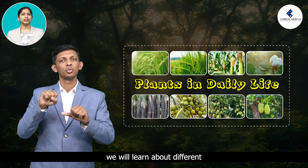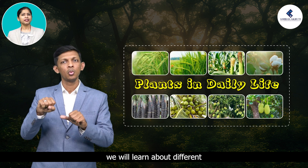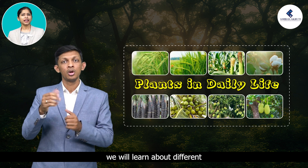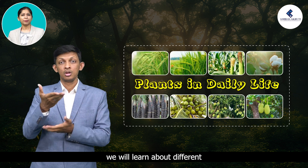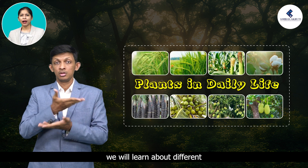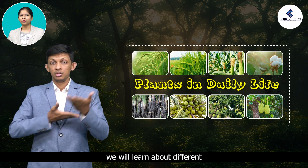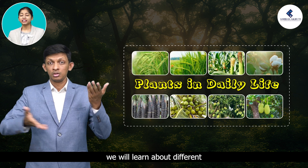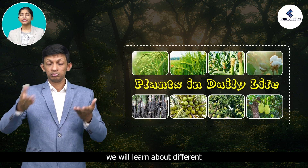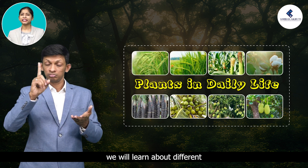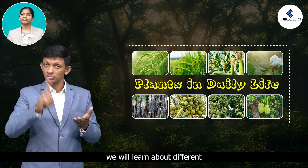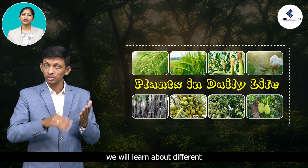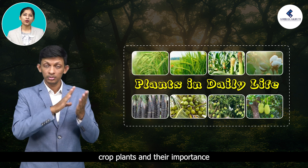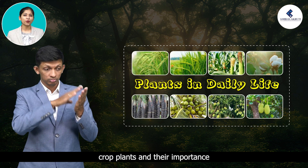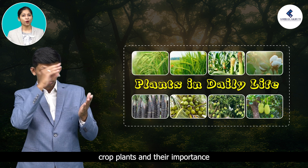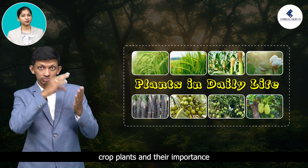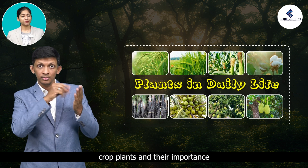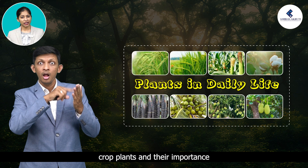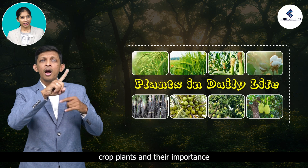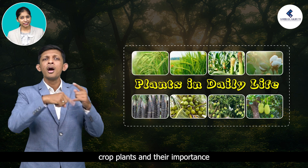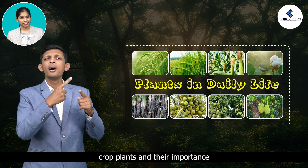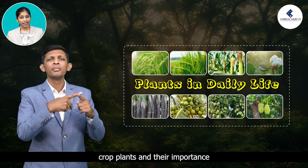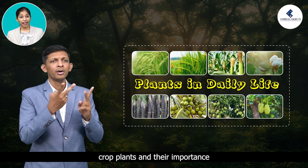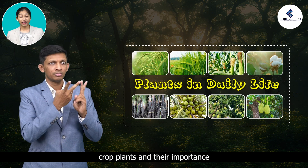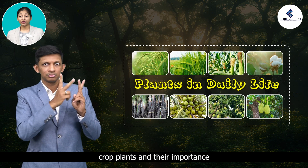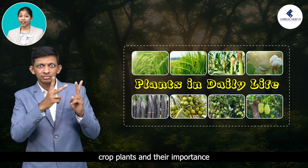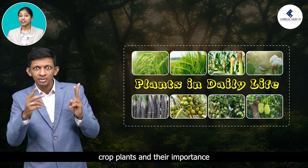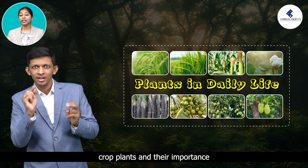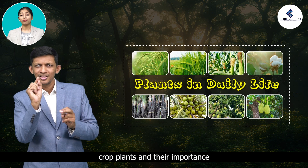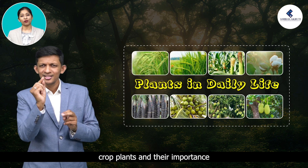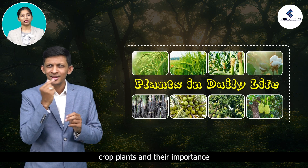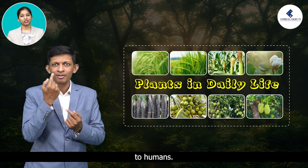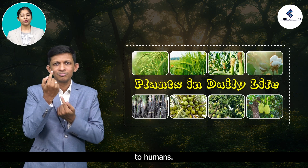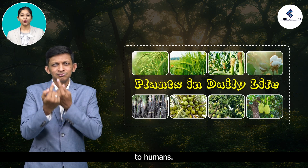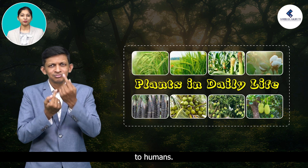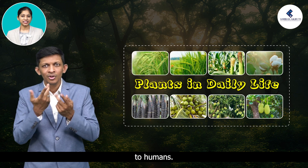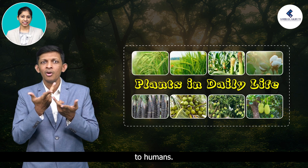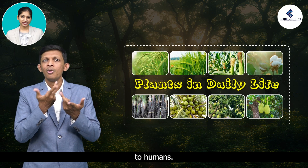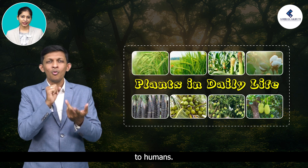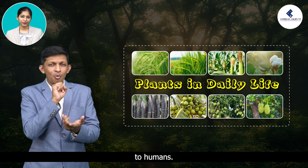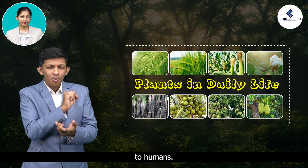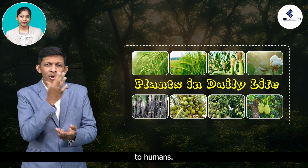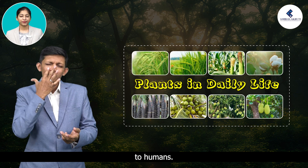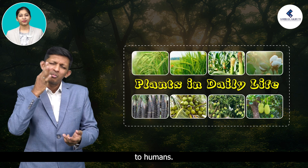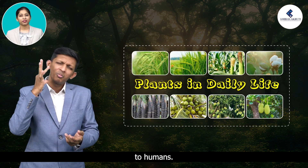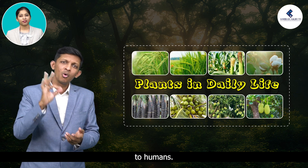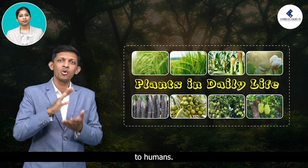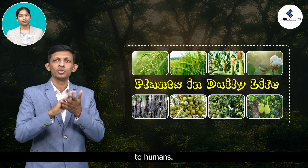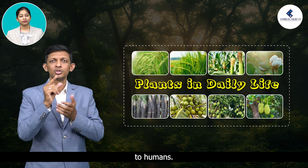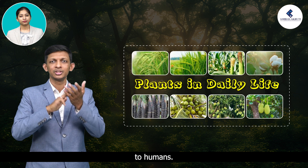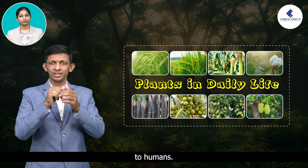we will learn about different crops, plants, and their importance to humans.